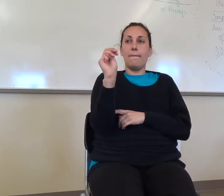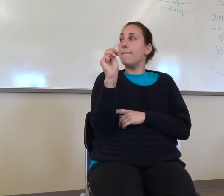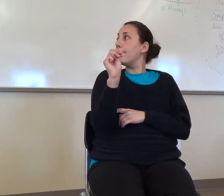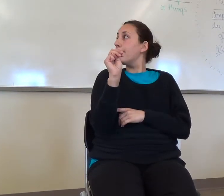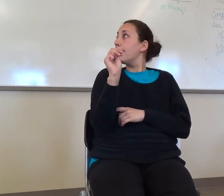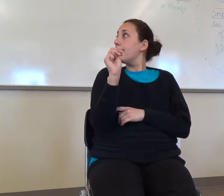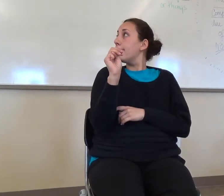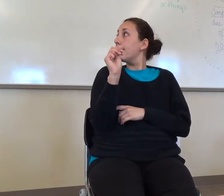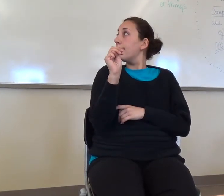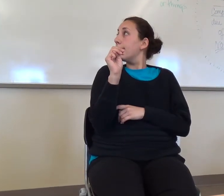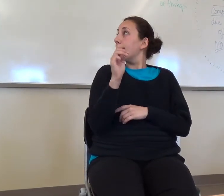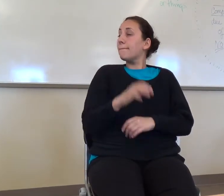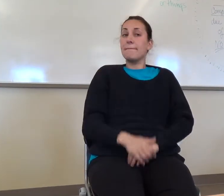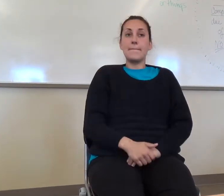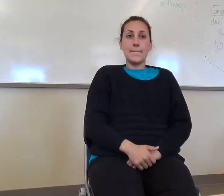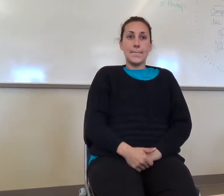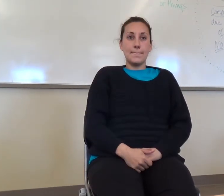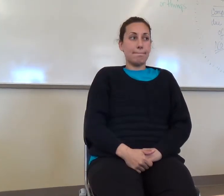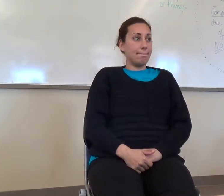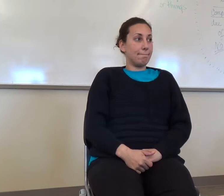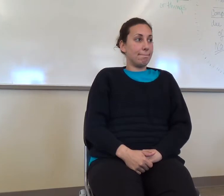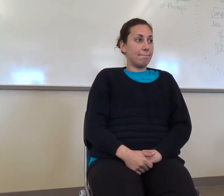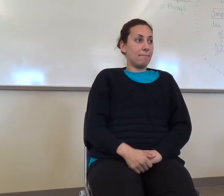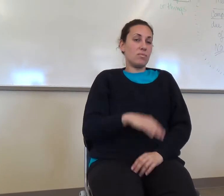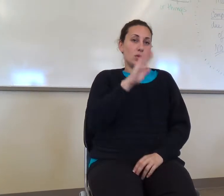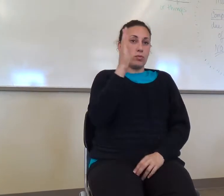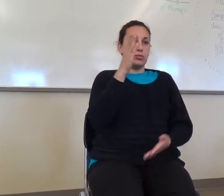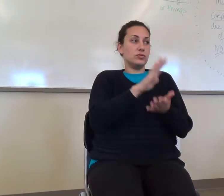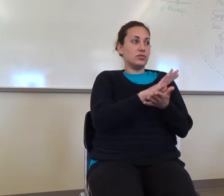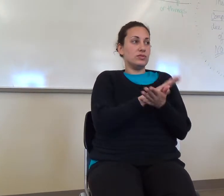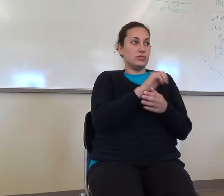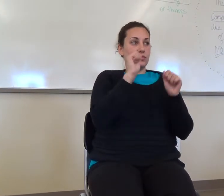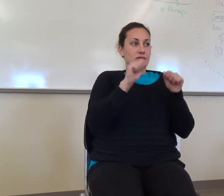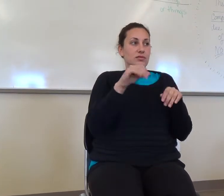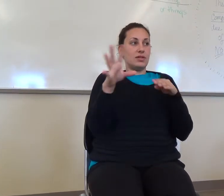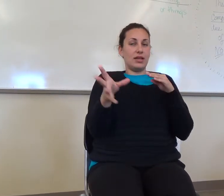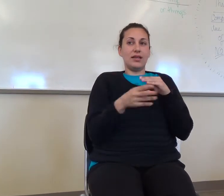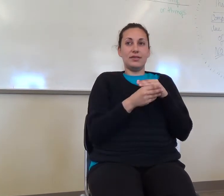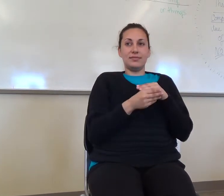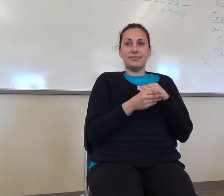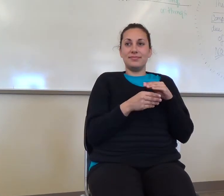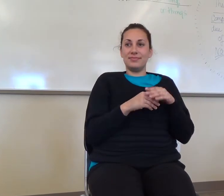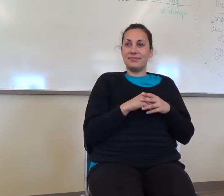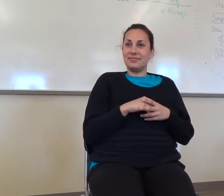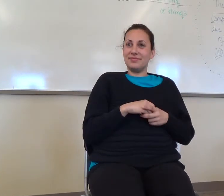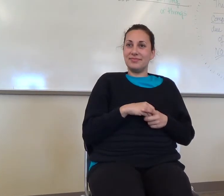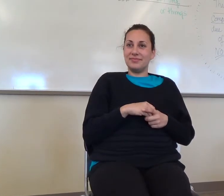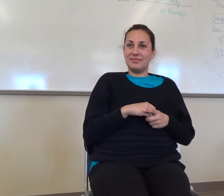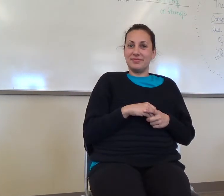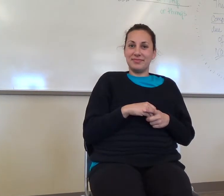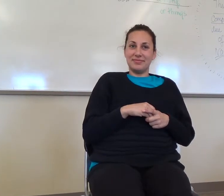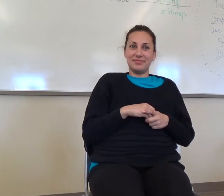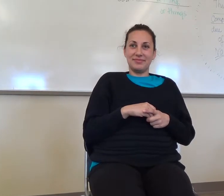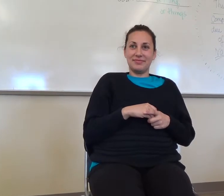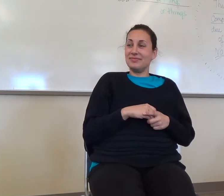sheet. Okay, so then do we see it mention Telemundo